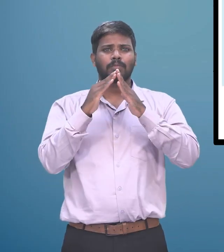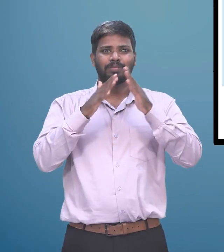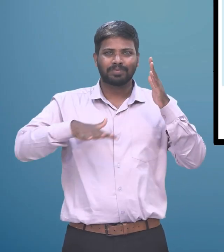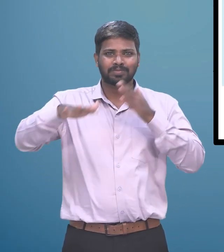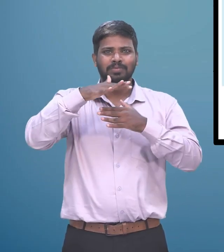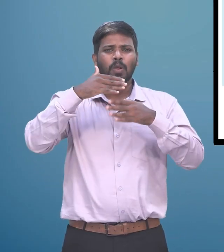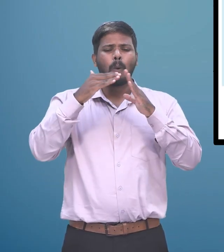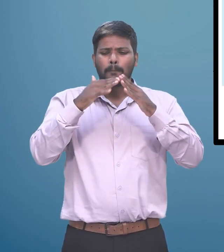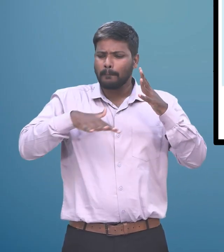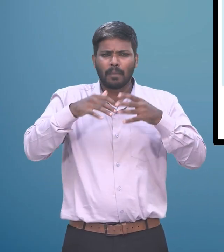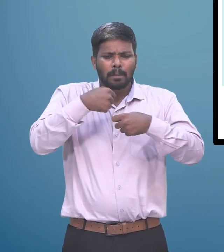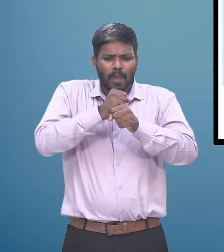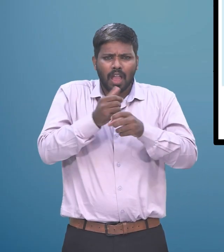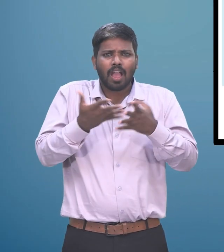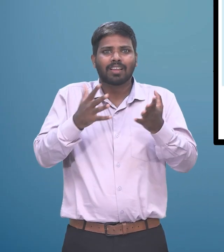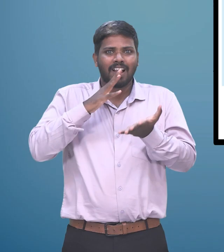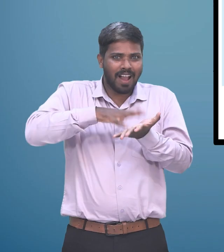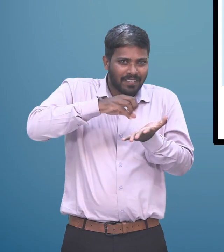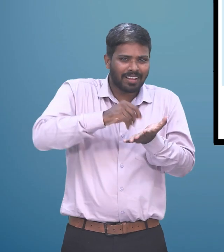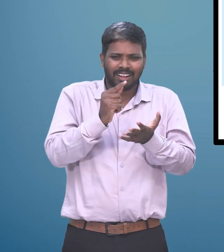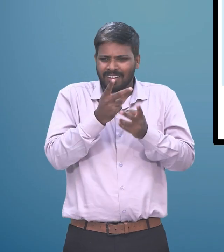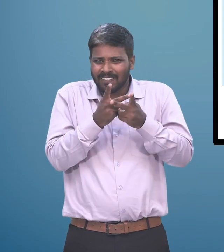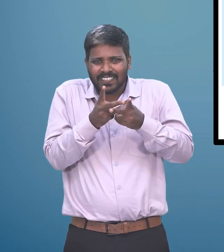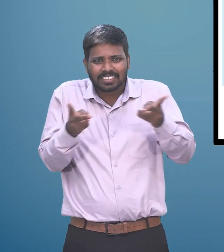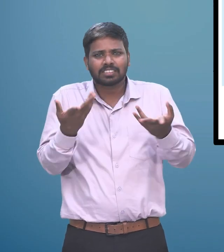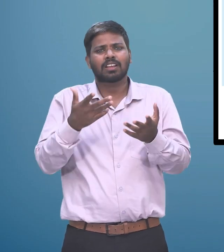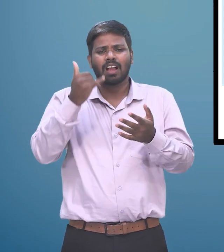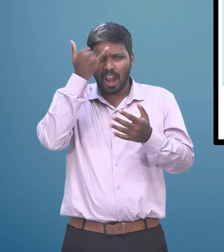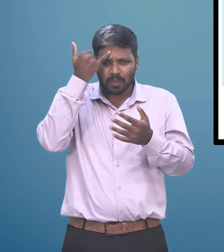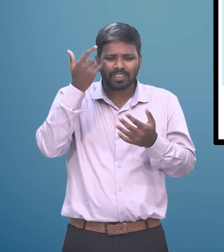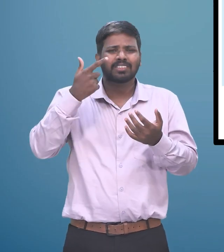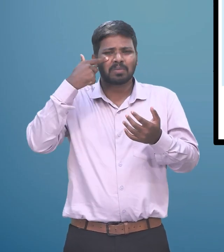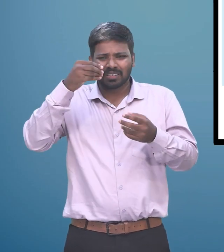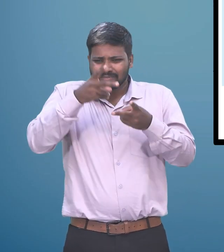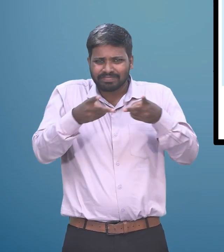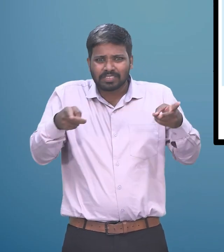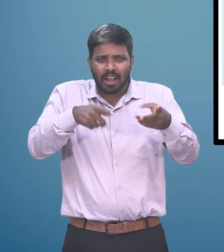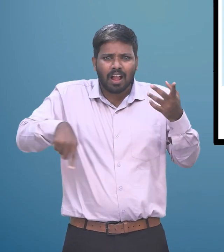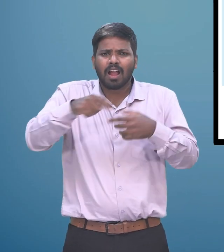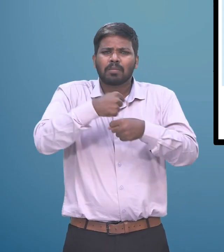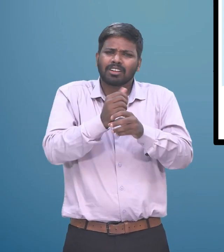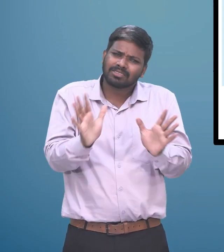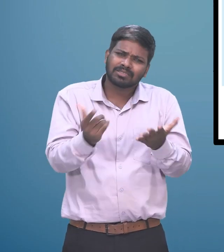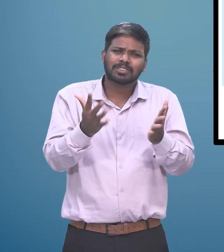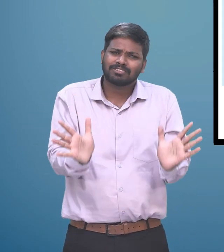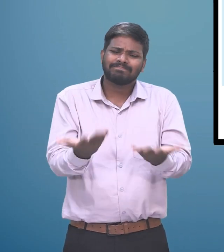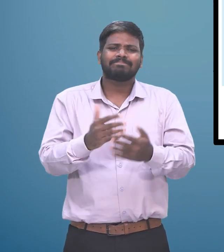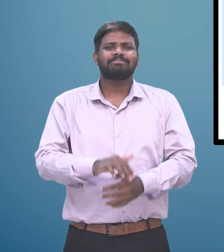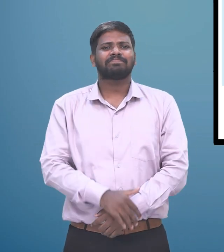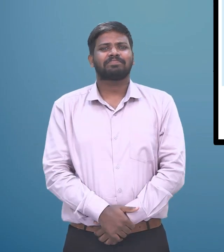As a class activity, make a list of ingredients, grains, spices, etc. that are used in your home.